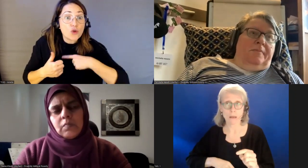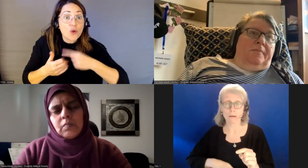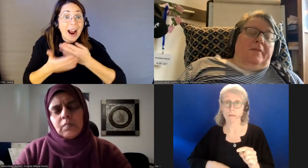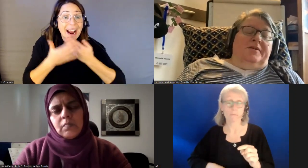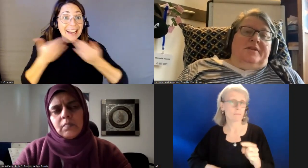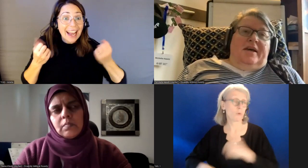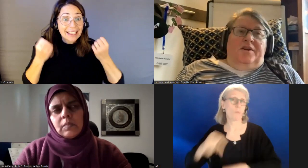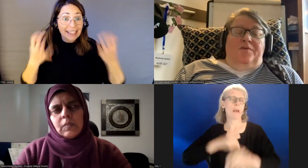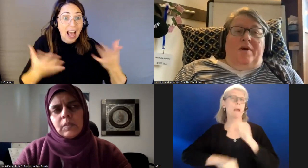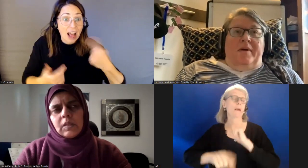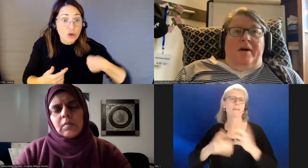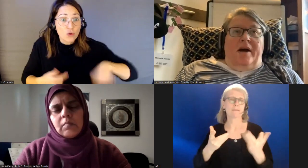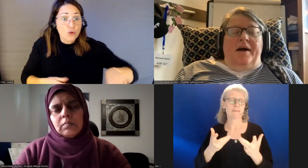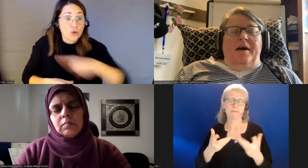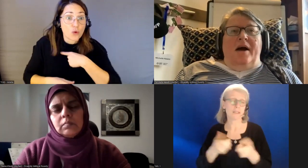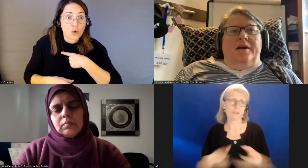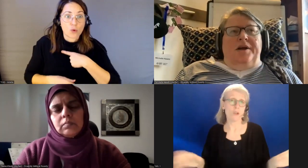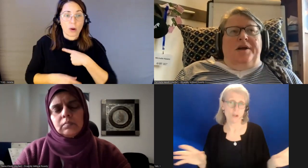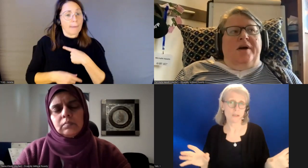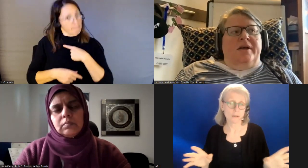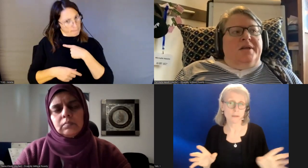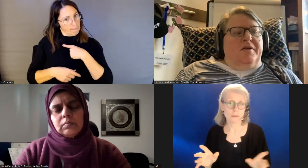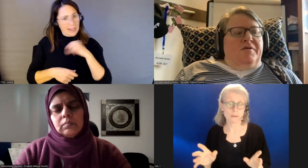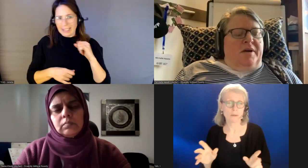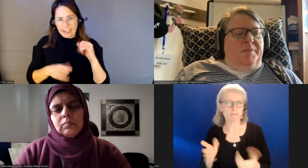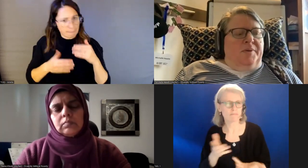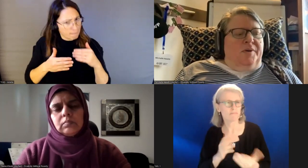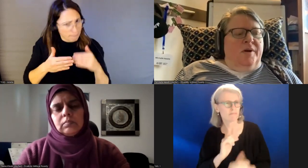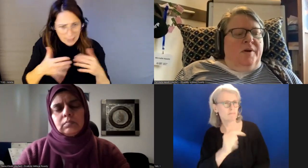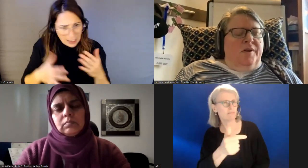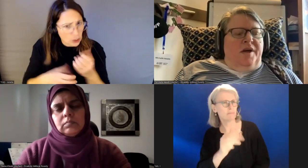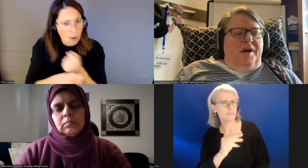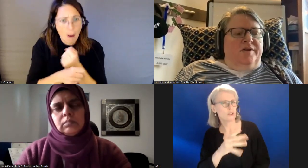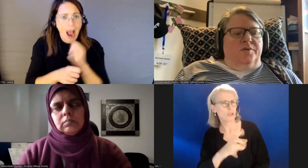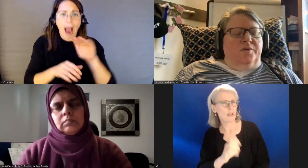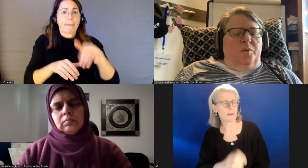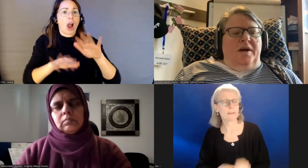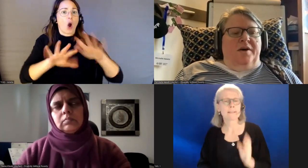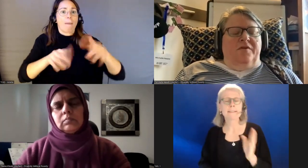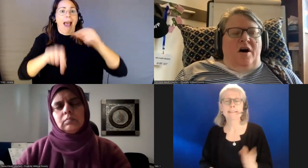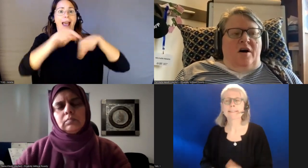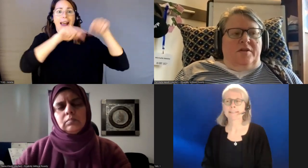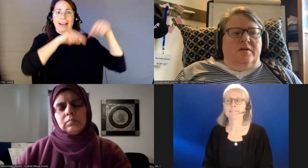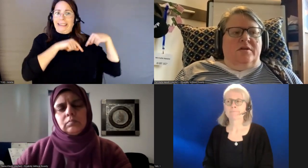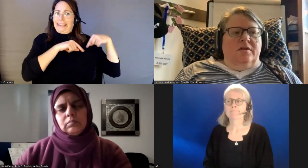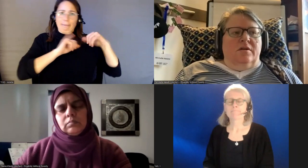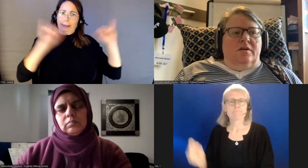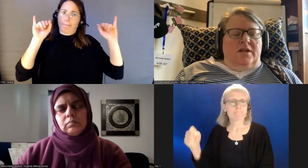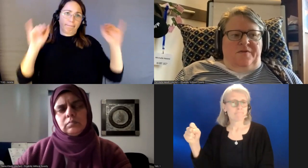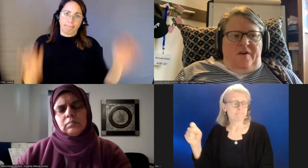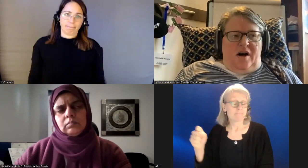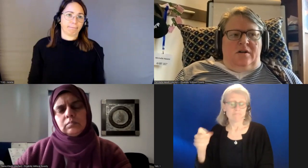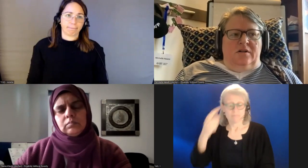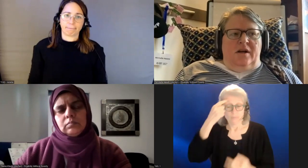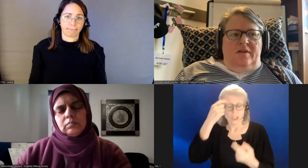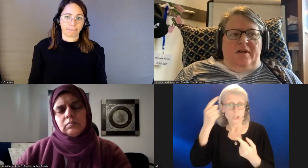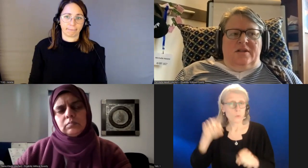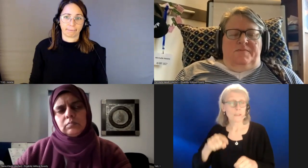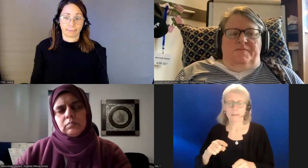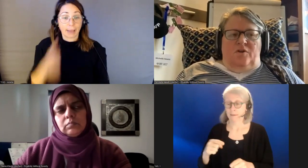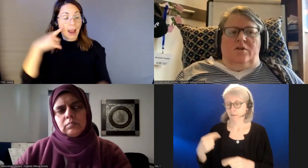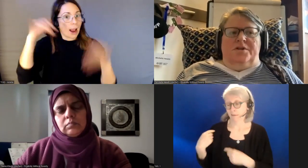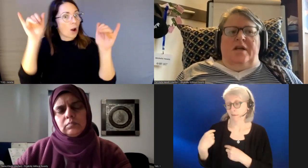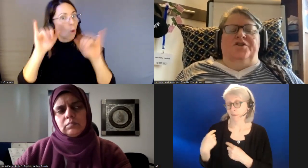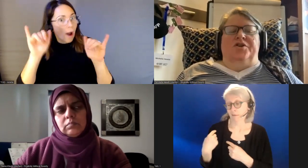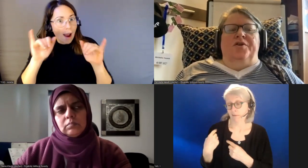Yeah. Yes, thank you, Rabia. It's incredible that we have got this far in